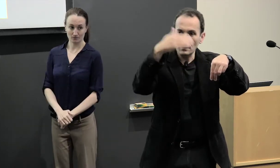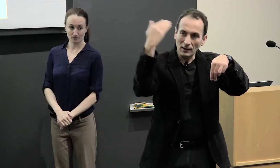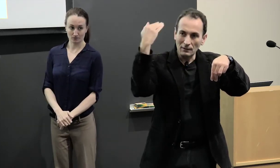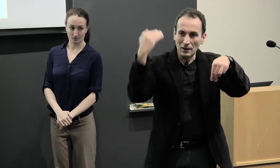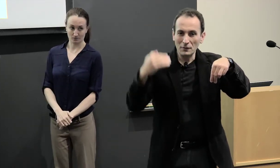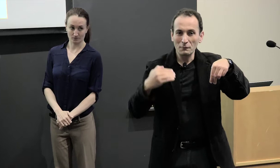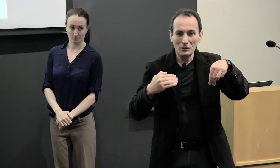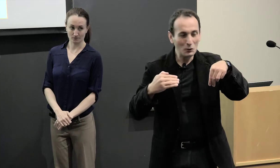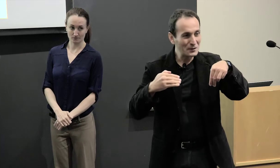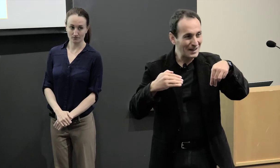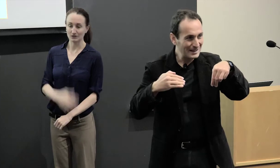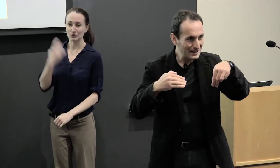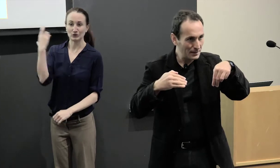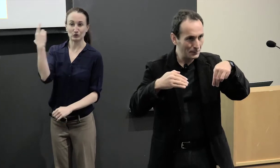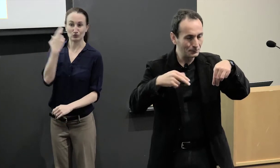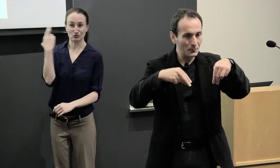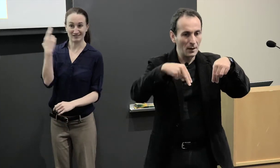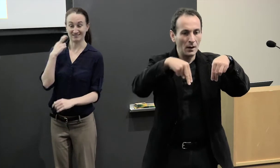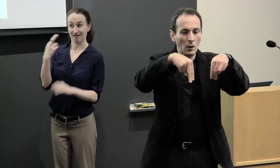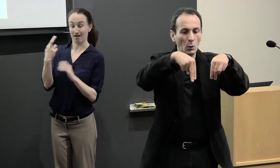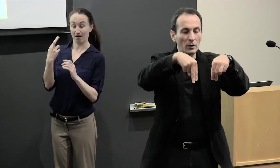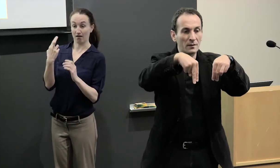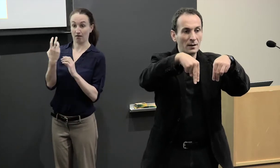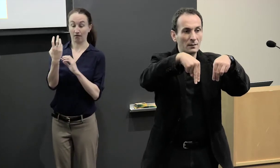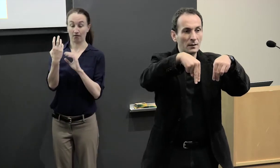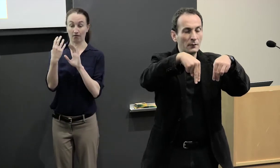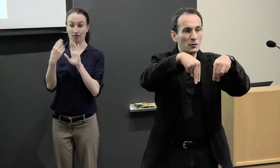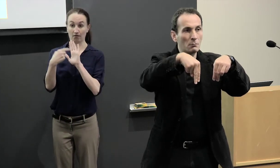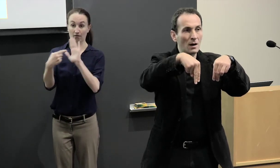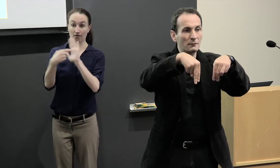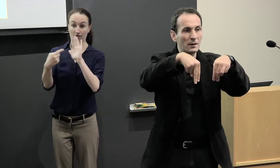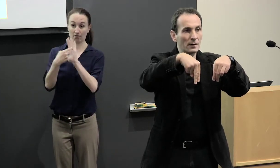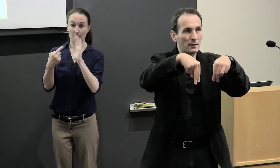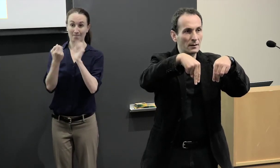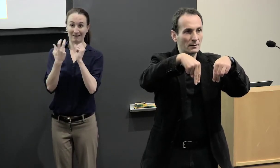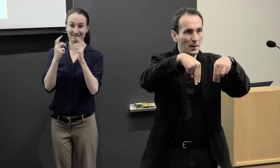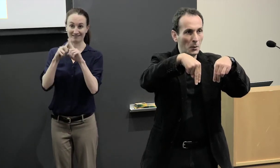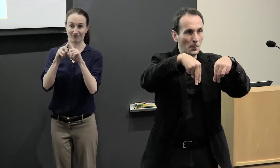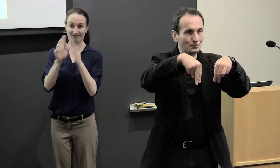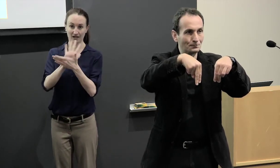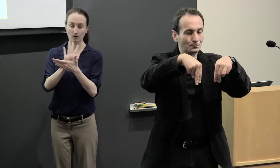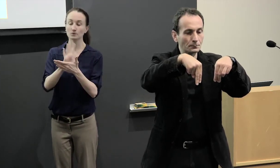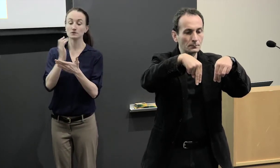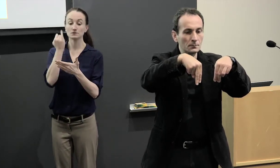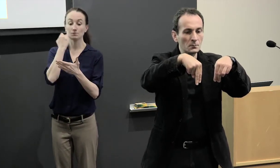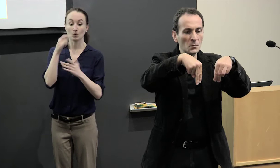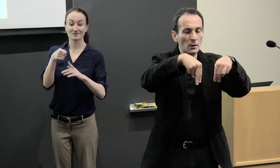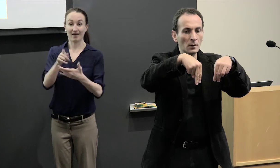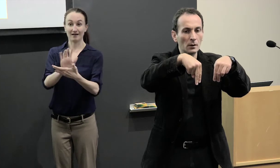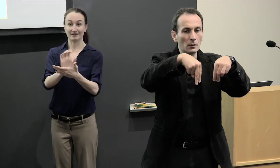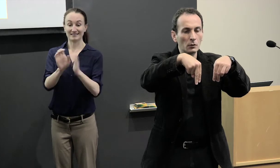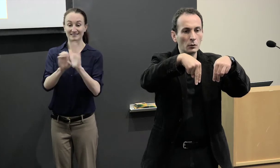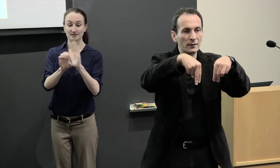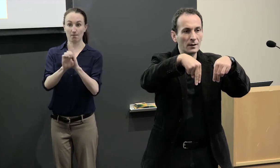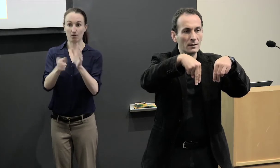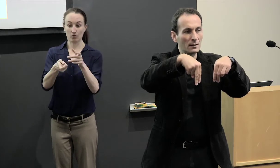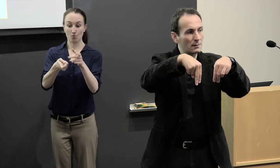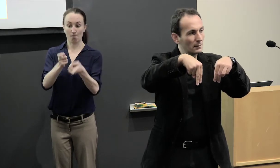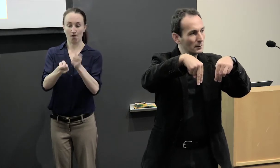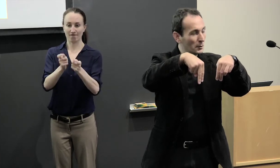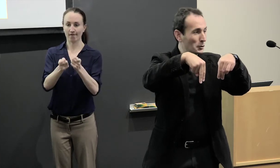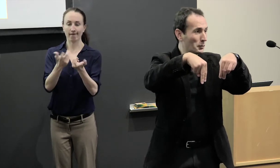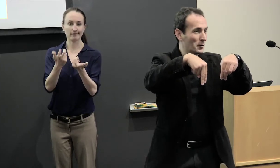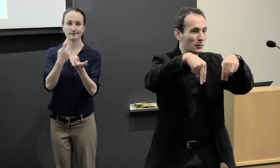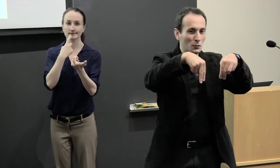The reason I had lots of videos cited was that if you modify the example to say